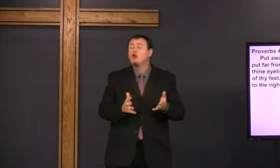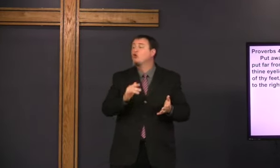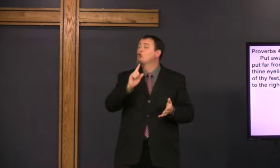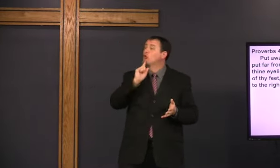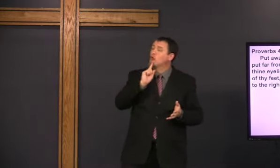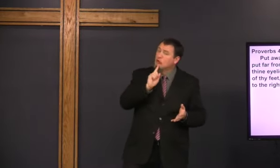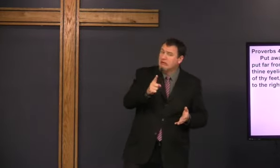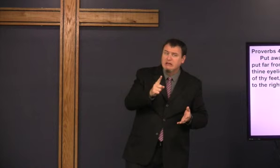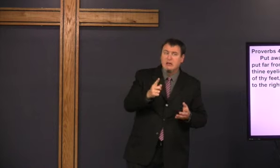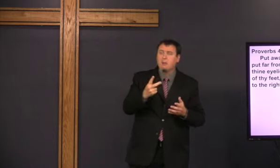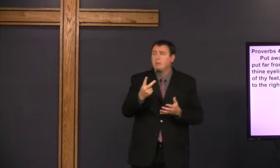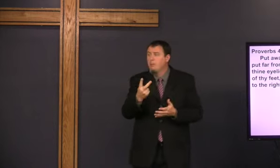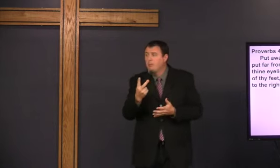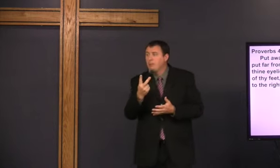Real bound. Really,